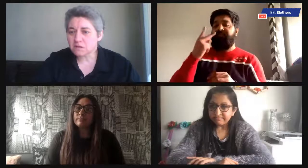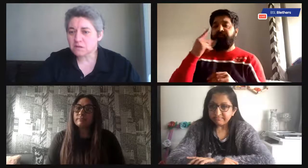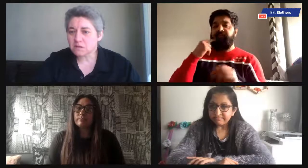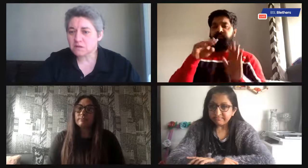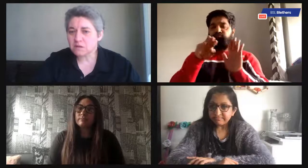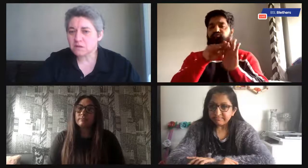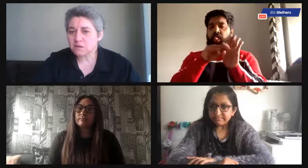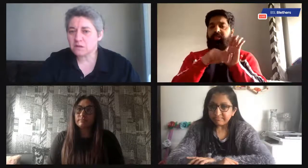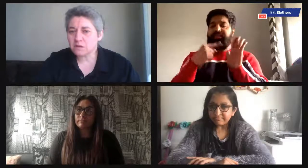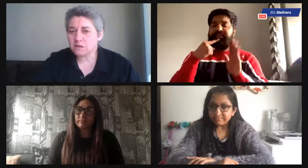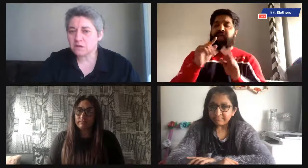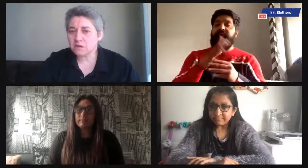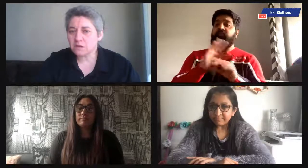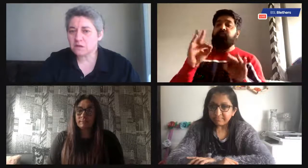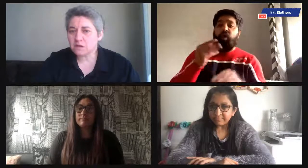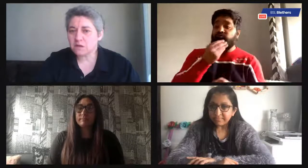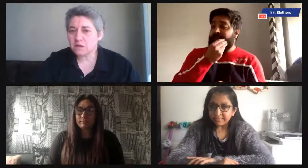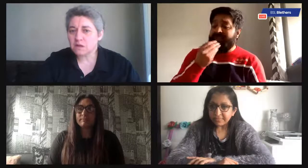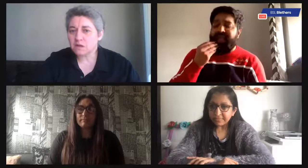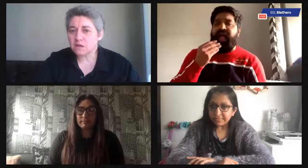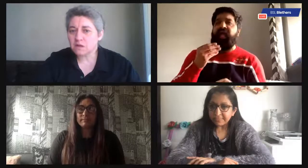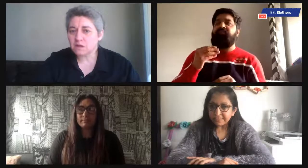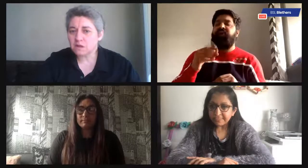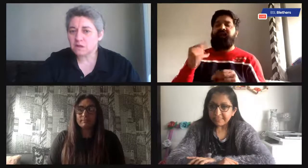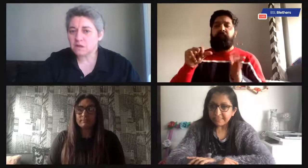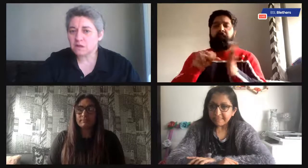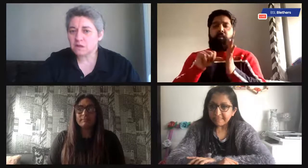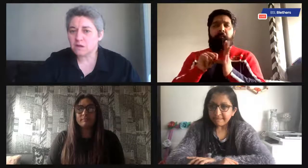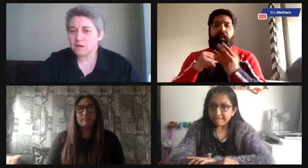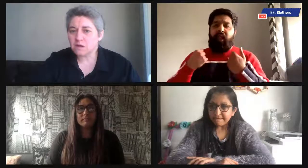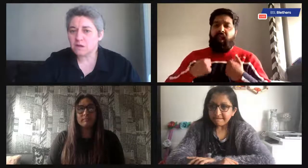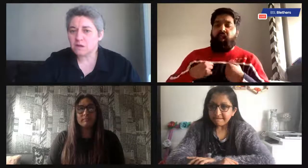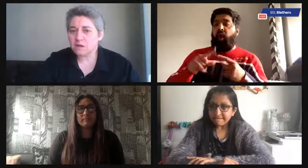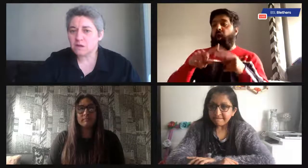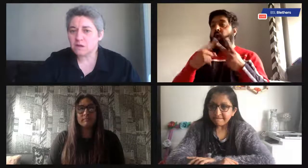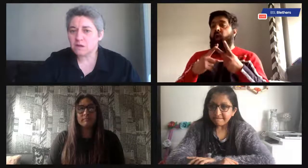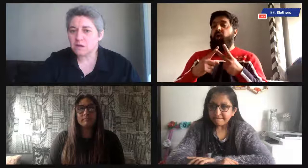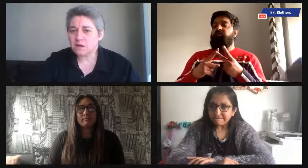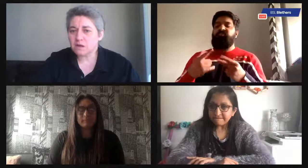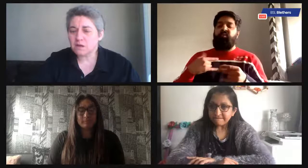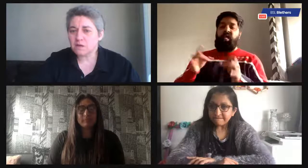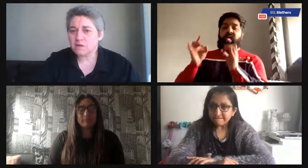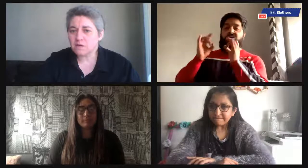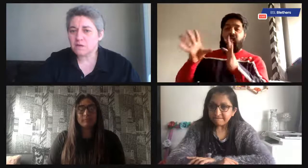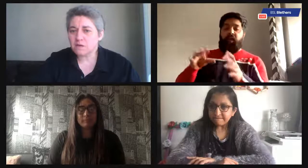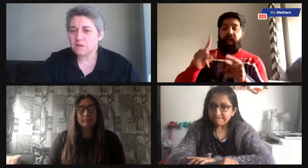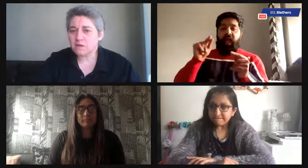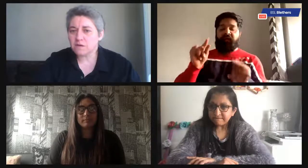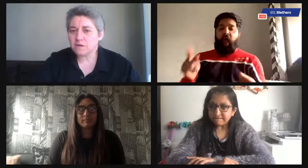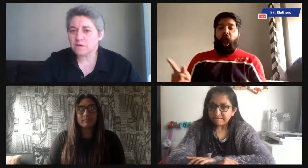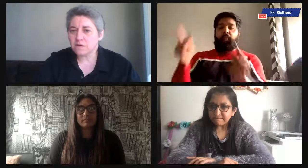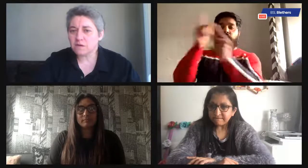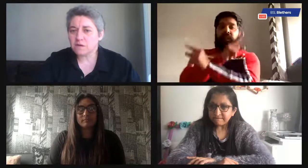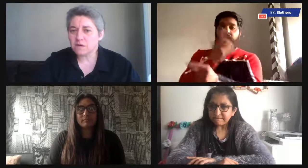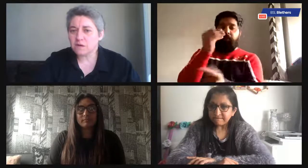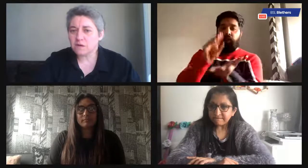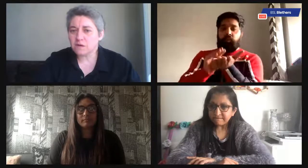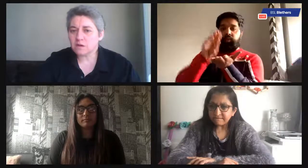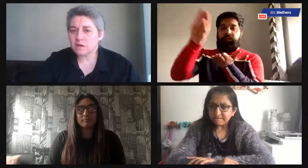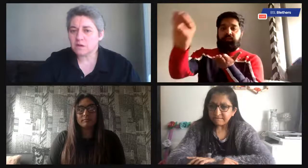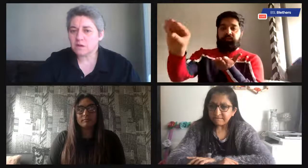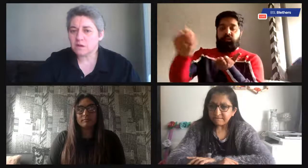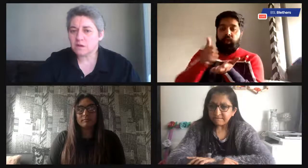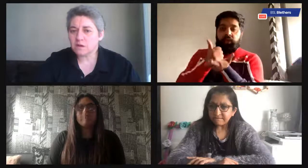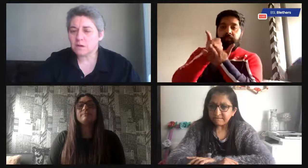Also, just to add to that, the rules and exemptions for Ramadan, there is if you're ill,